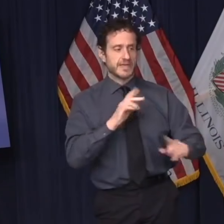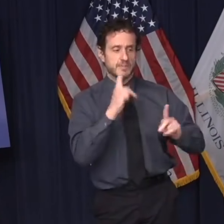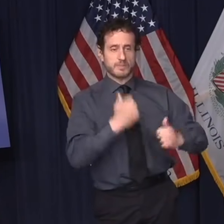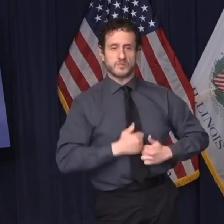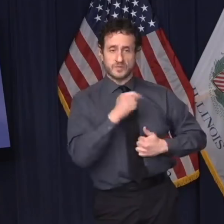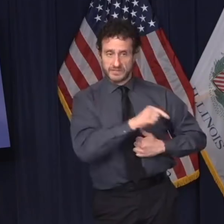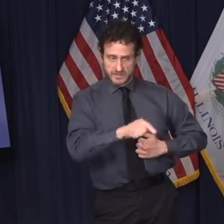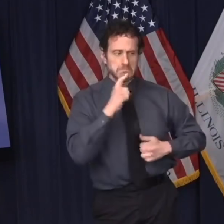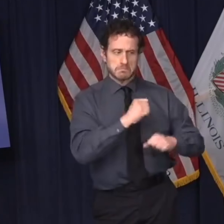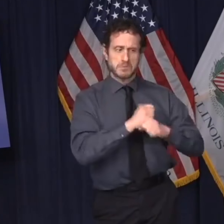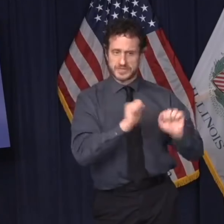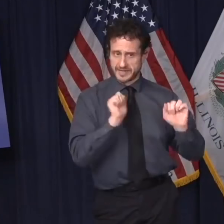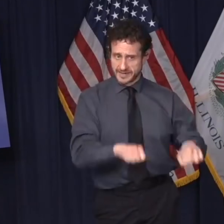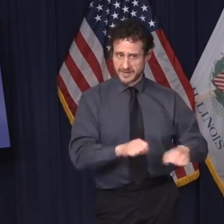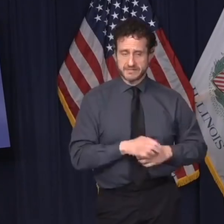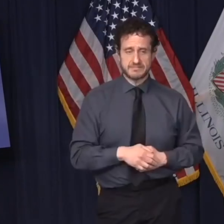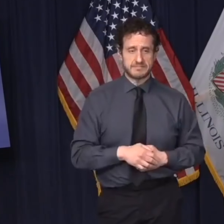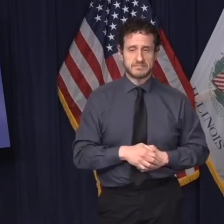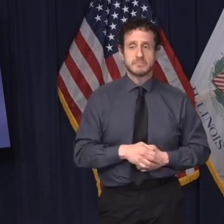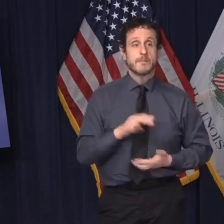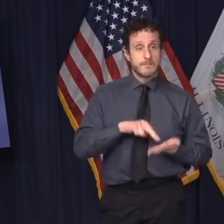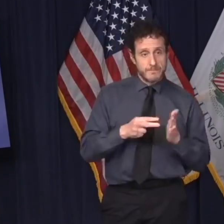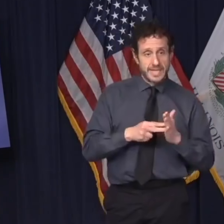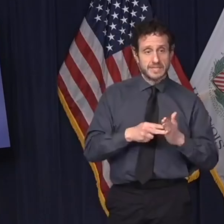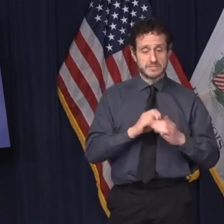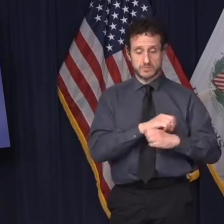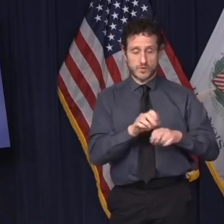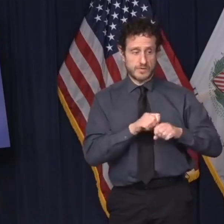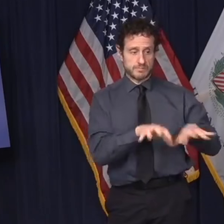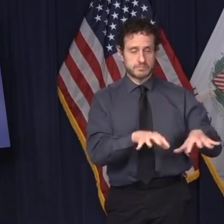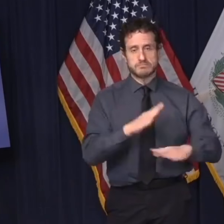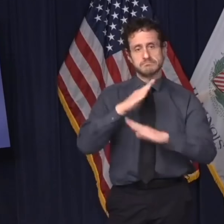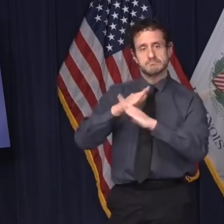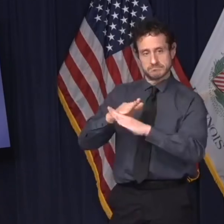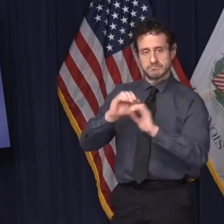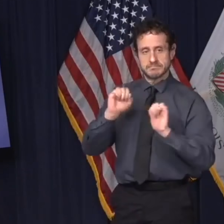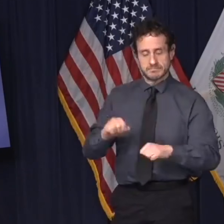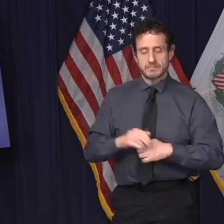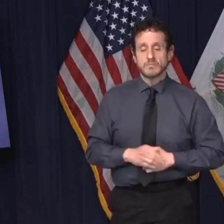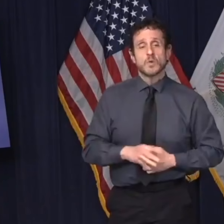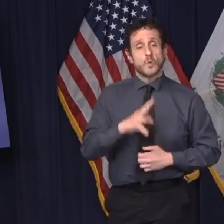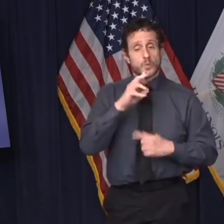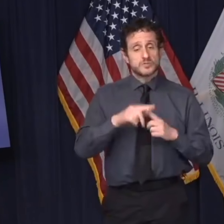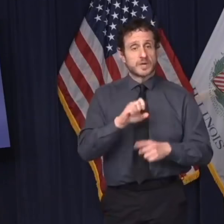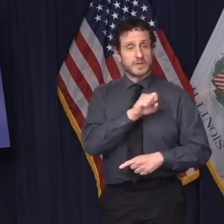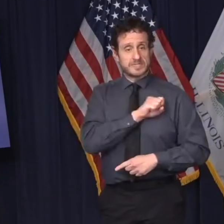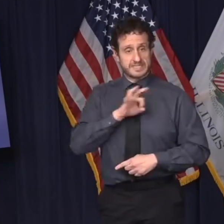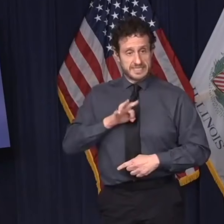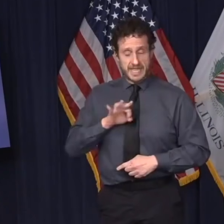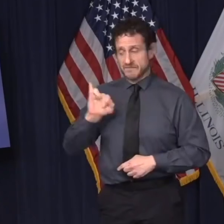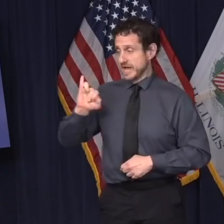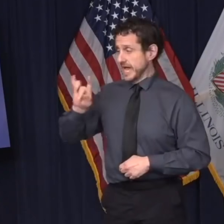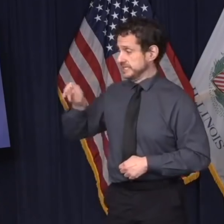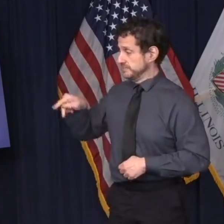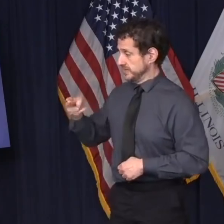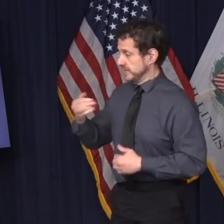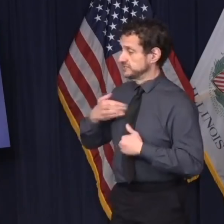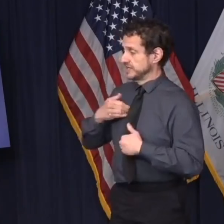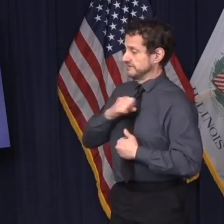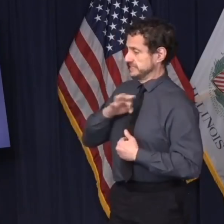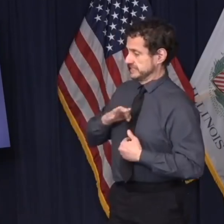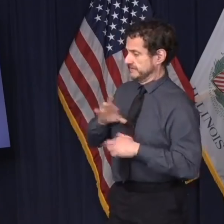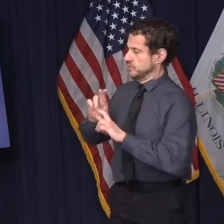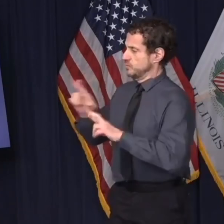residents. Let's also talk about developments in staffing and IDPH's ability to deploy teams to facilities